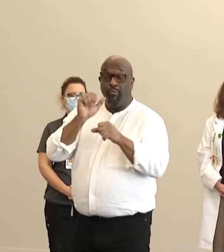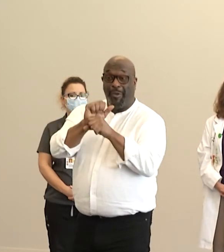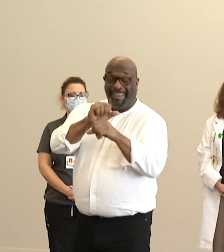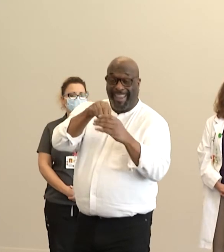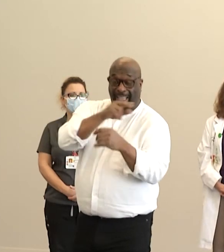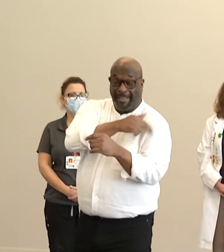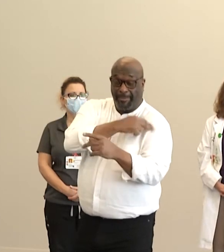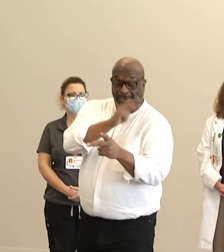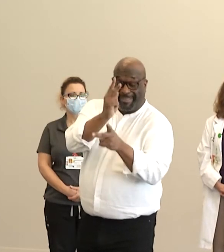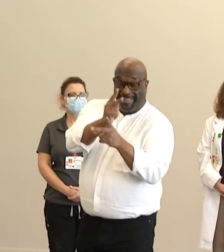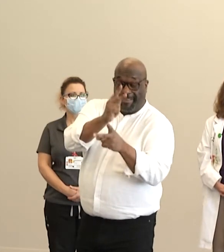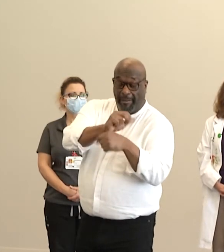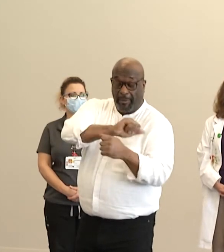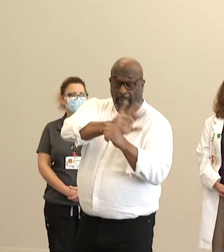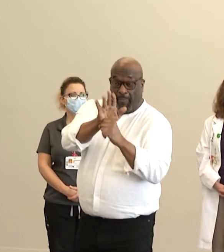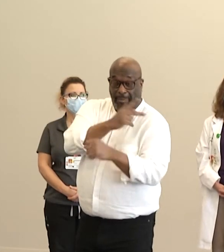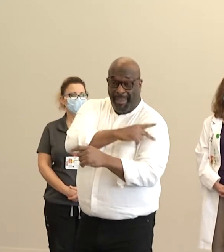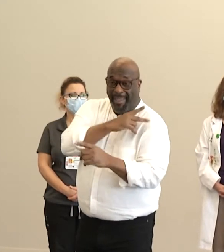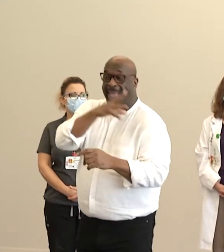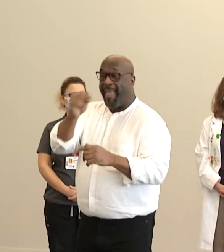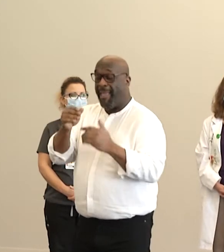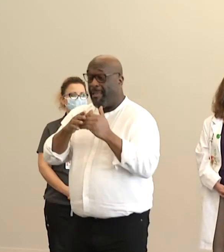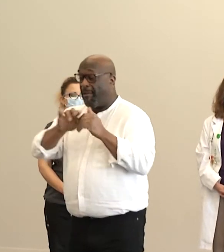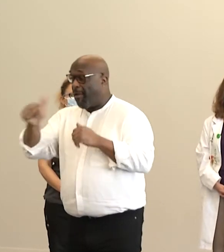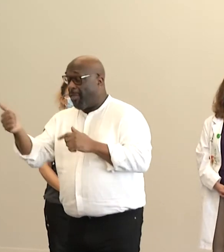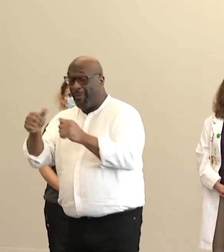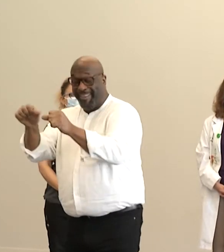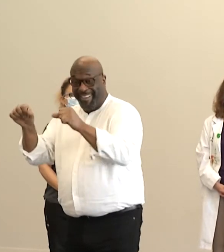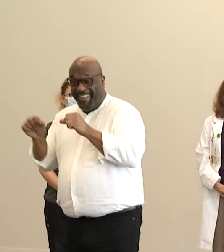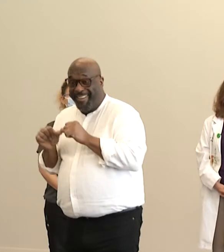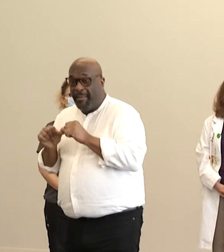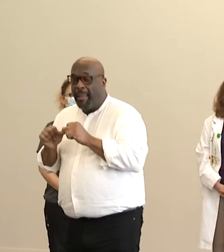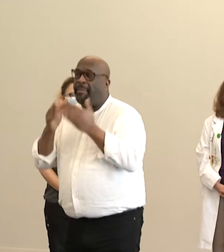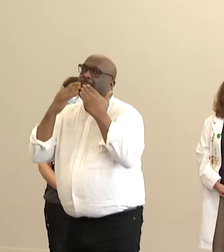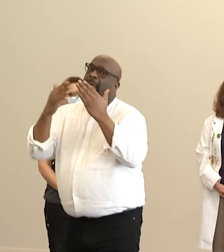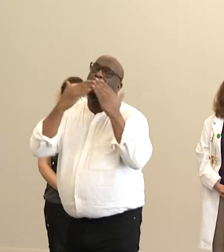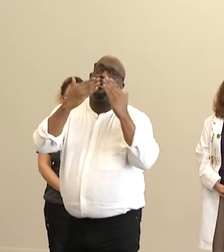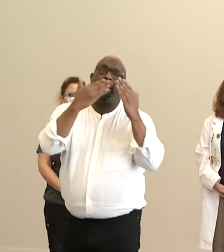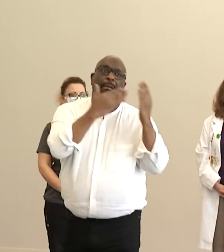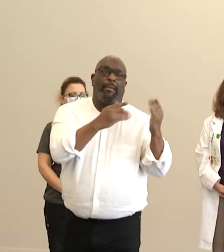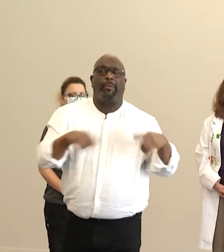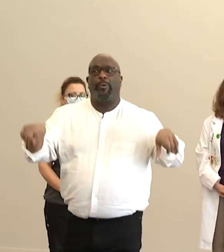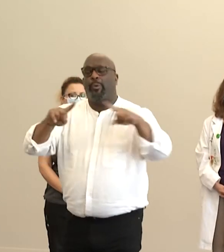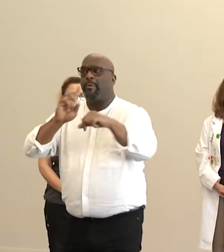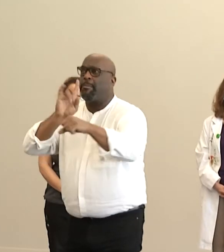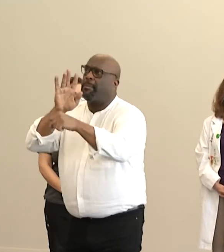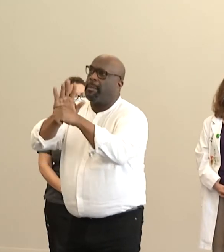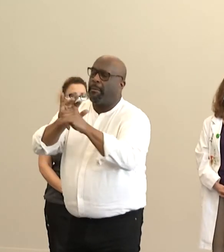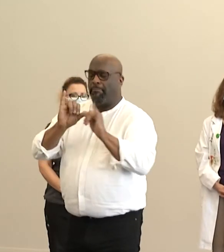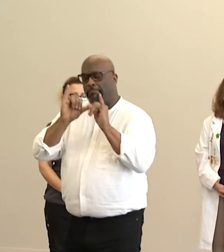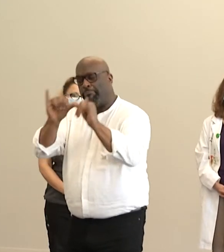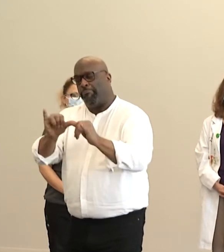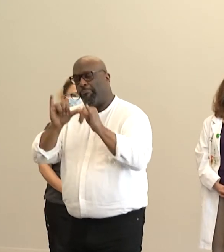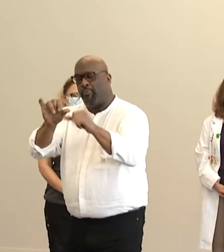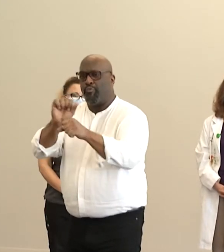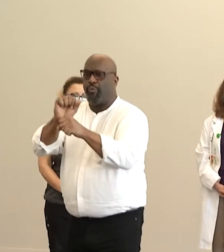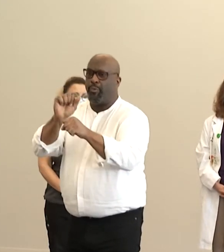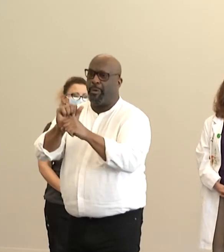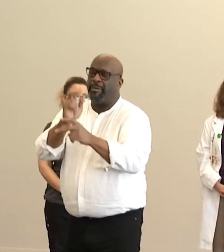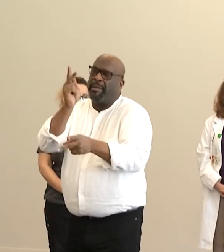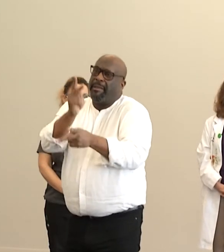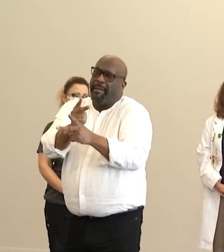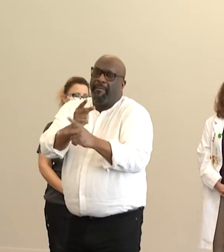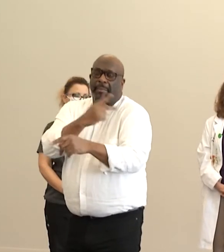and in other crucial roles, thank you for your commitment and tireless work serving our fellow